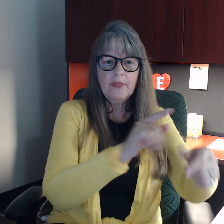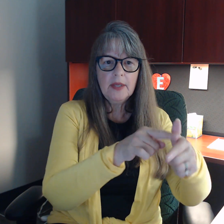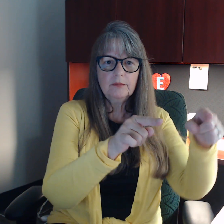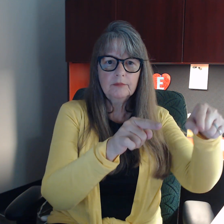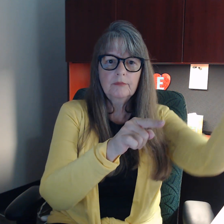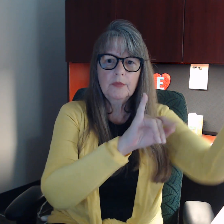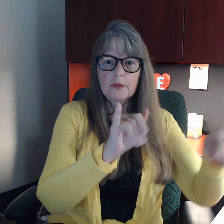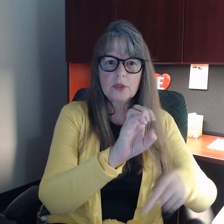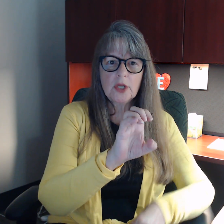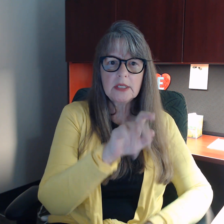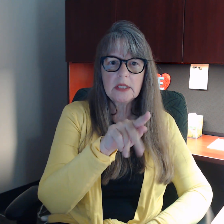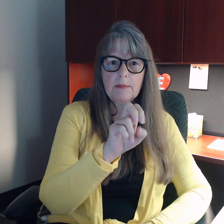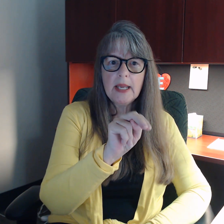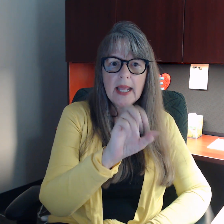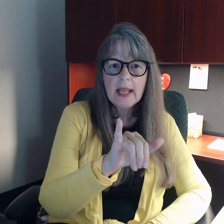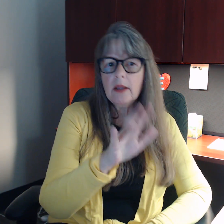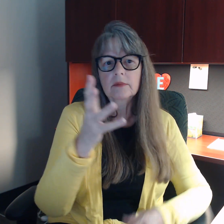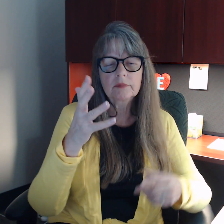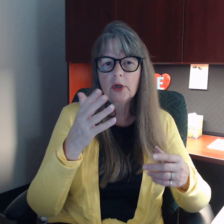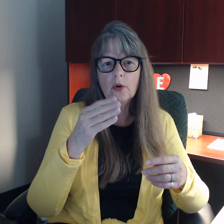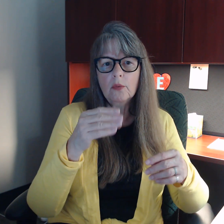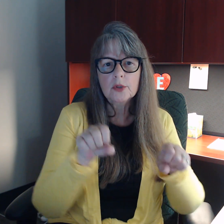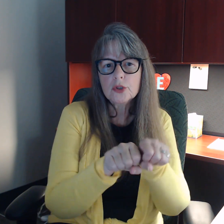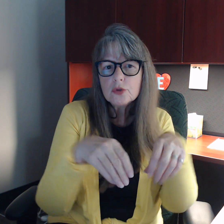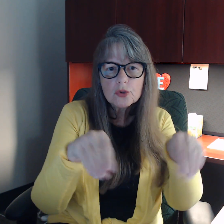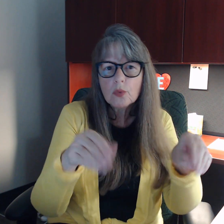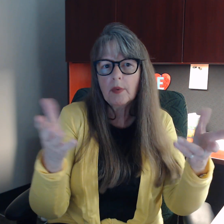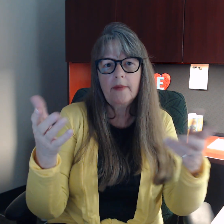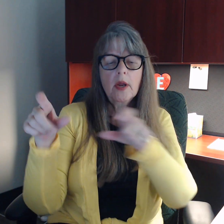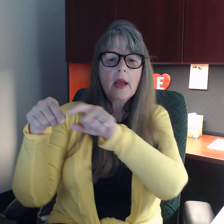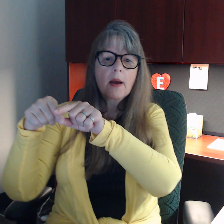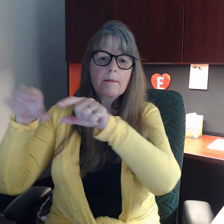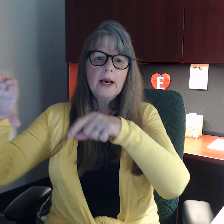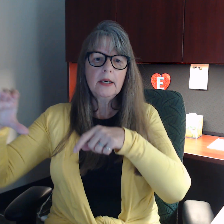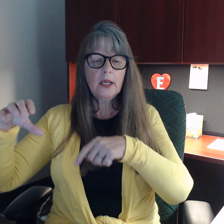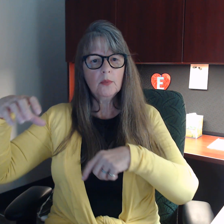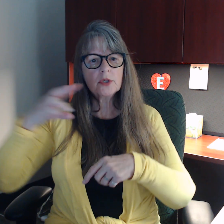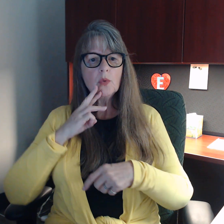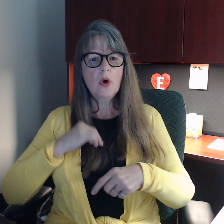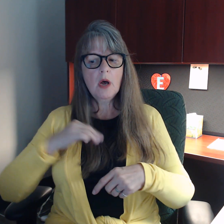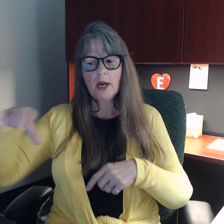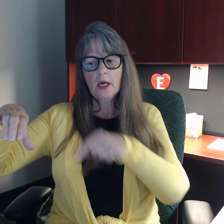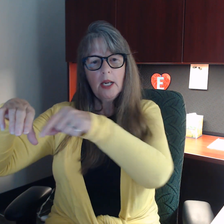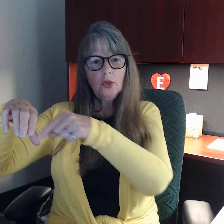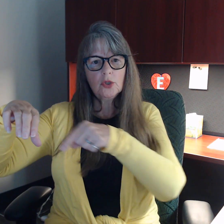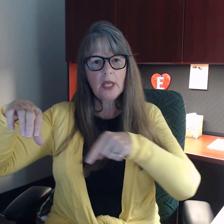and then there's a J.C. Penney, and shoe store, whatever. But here was the Walmart, and you just had to